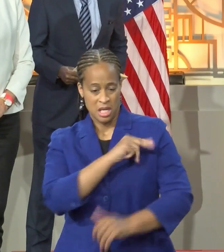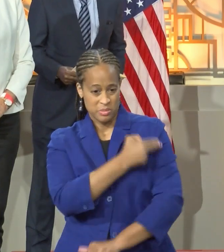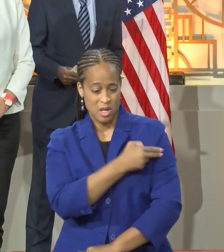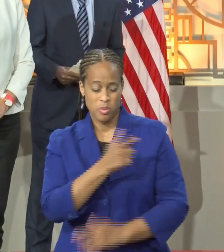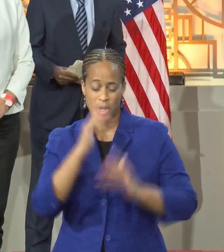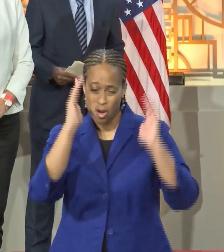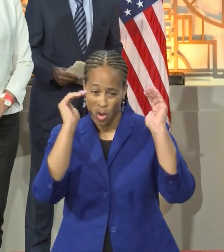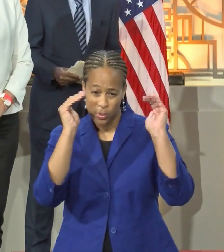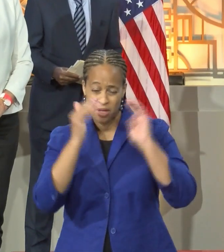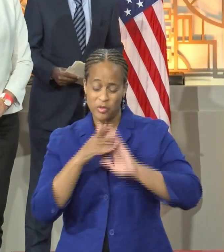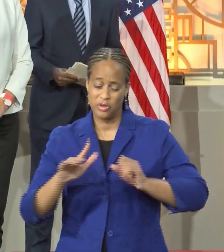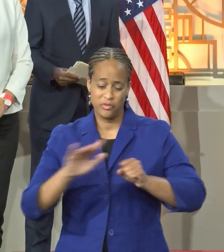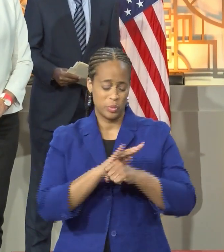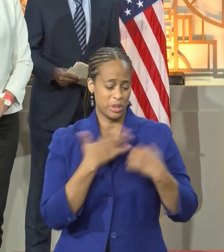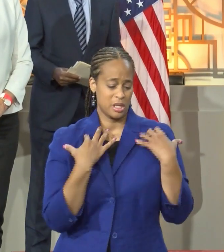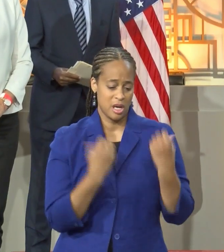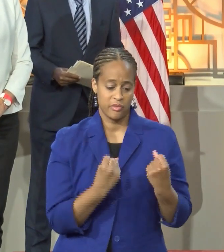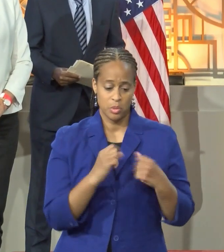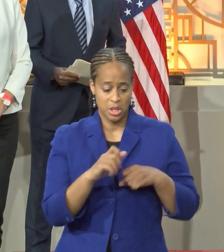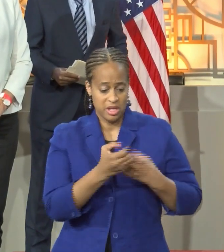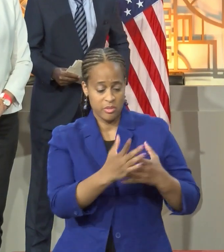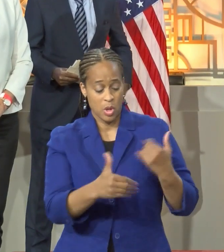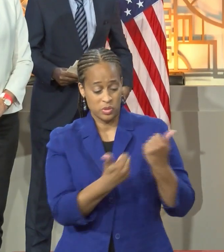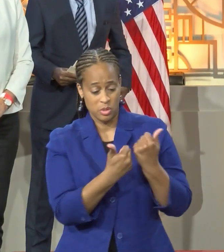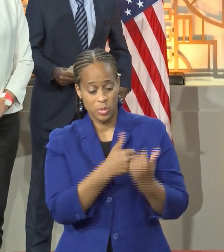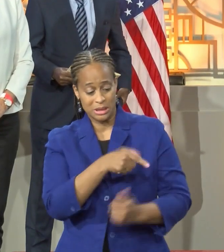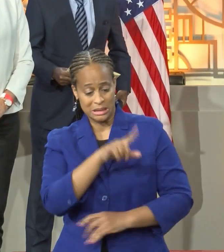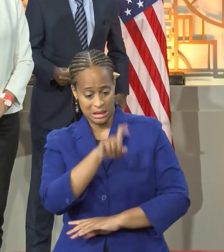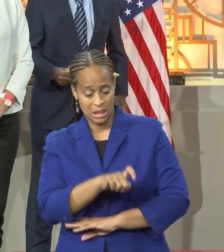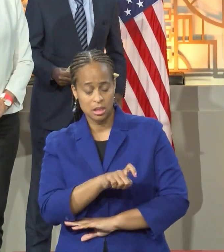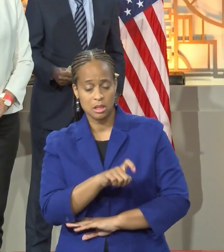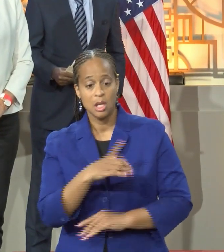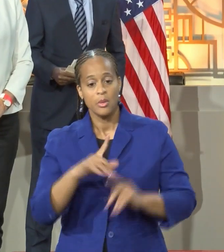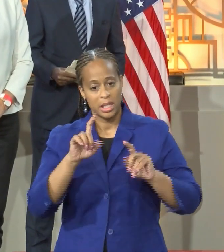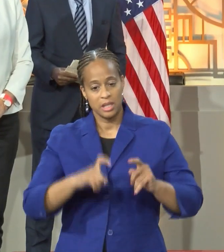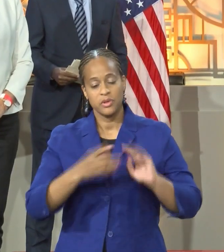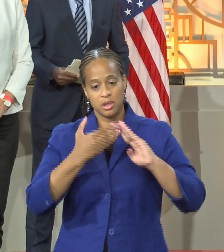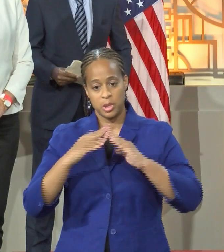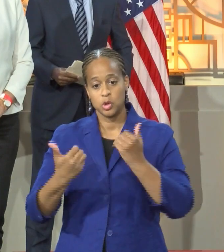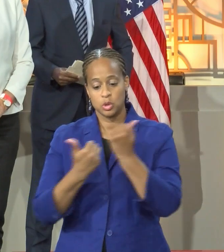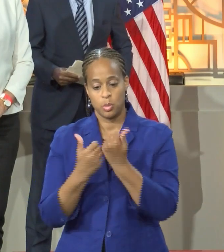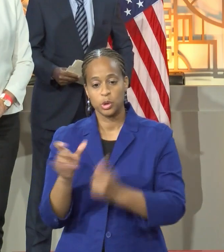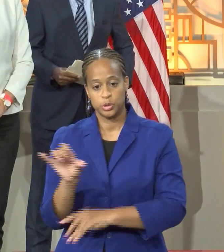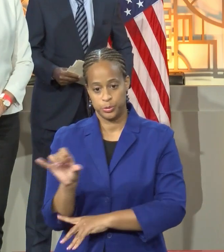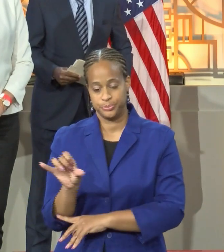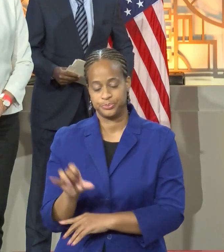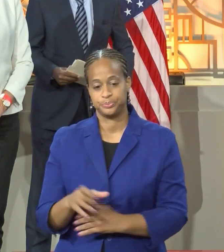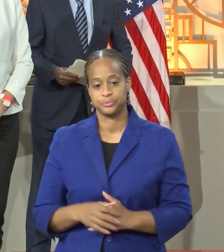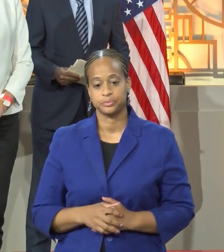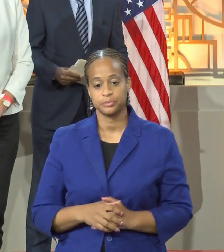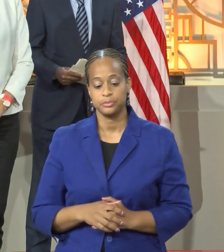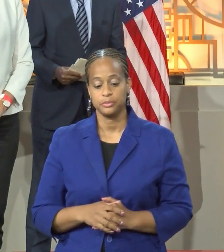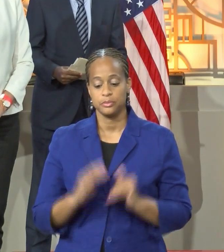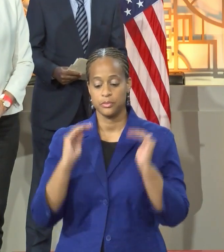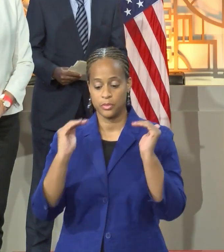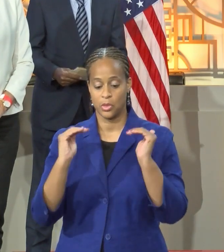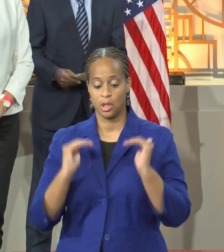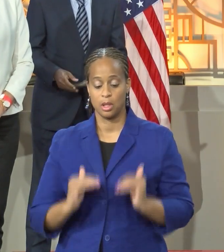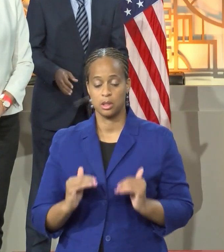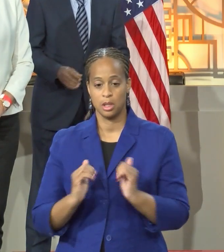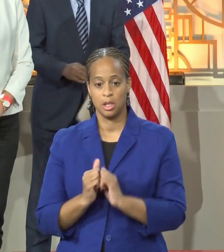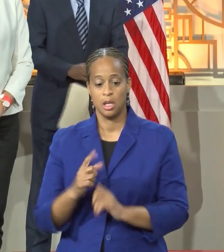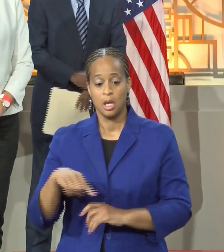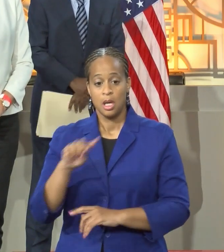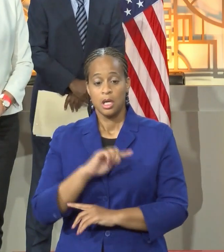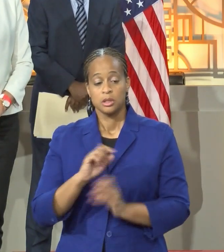for a full recovery. We're going to give him all the support that he needs, but we need the community support as well. In regards to our